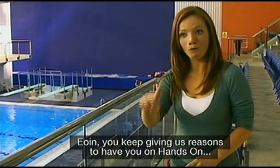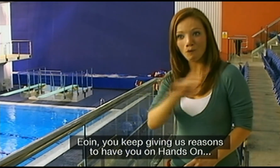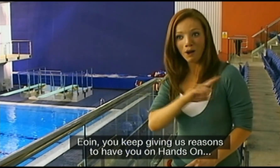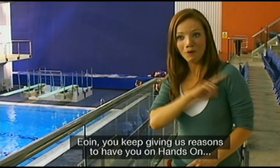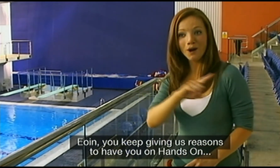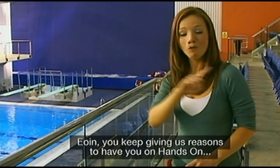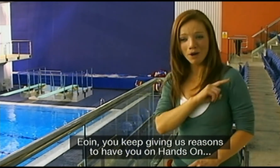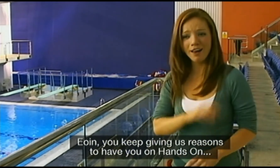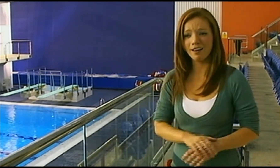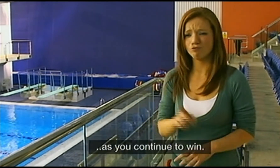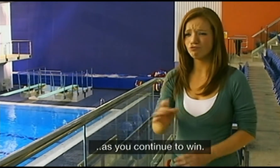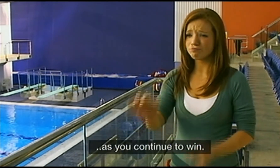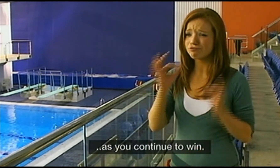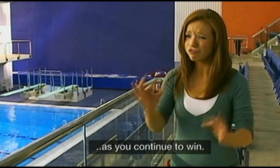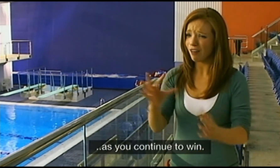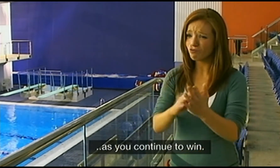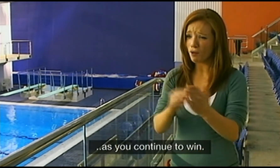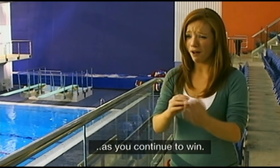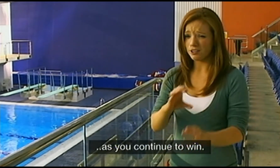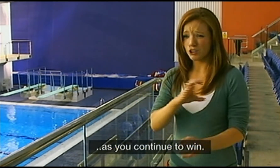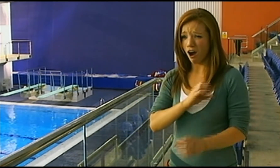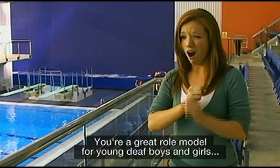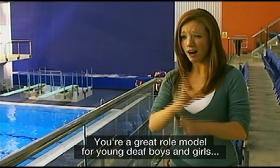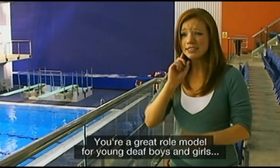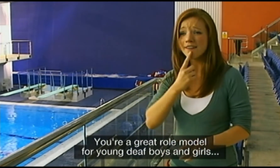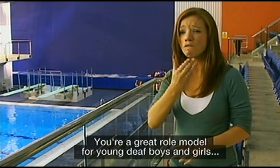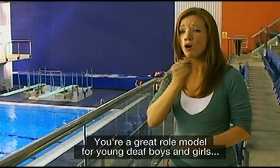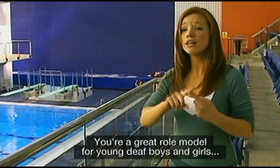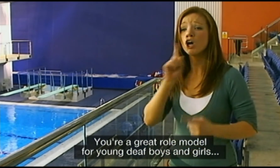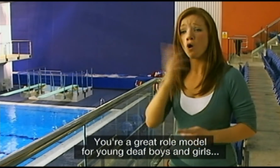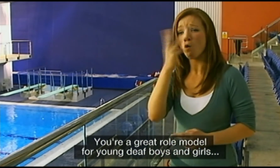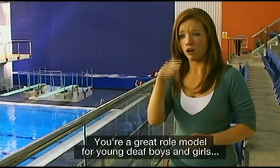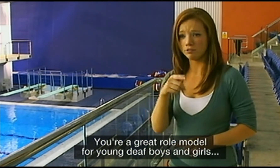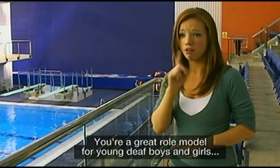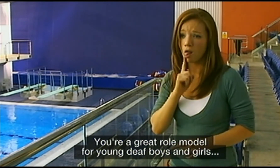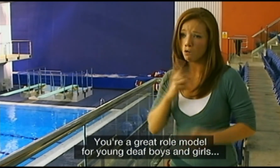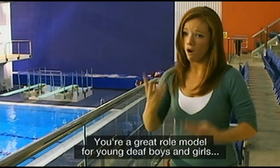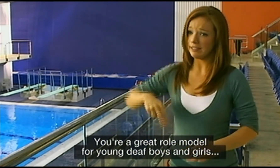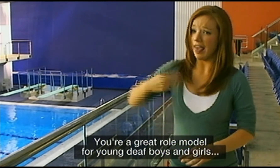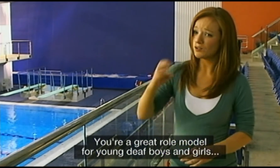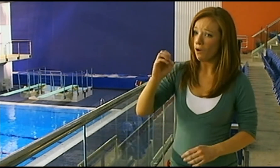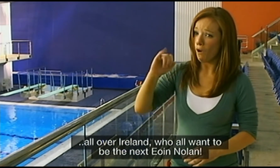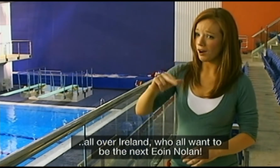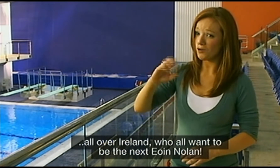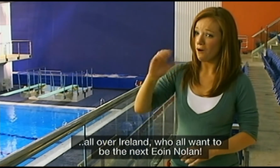Hands On as you continue to win. You're a great role model for young deaf boys and girls all over Ireland who probably all want to be the next Owen